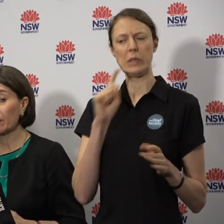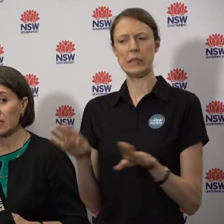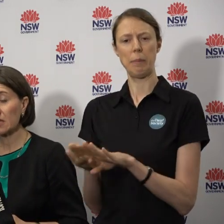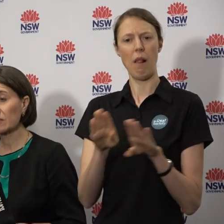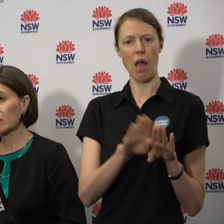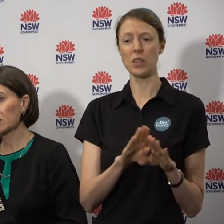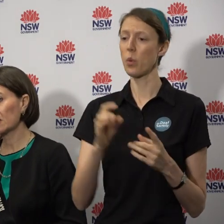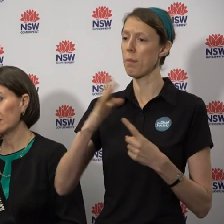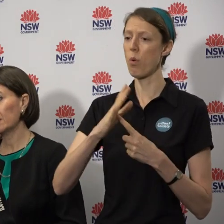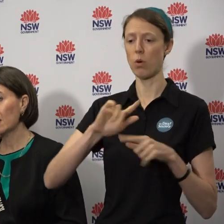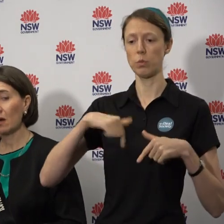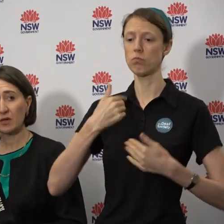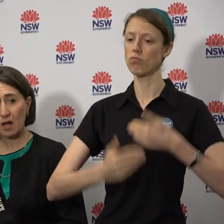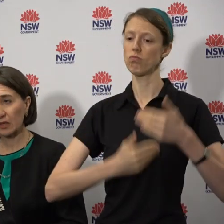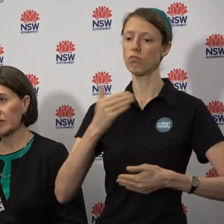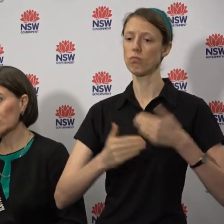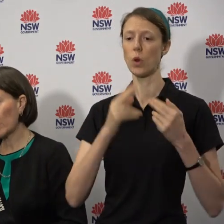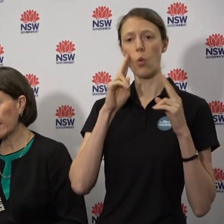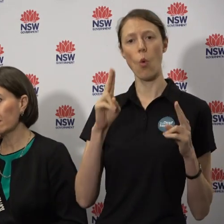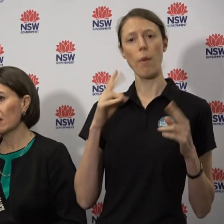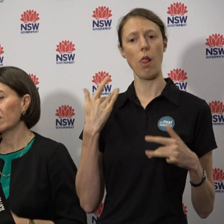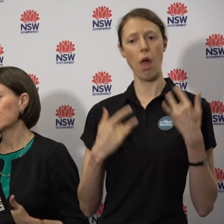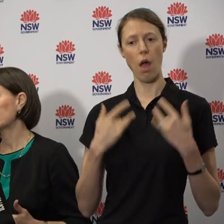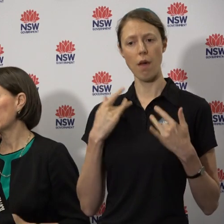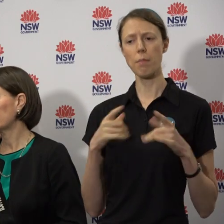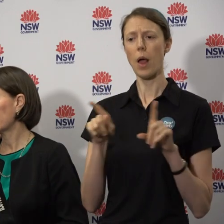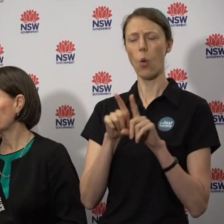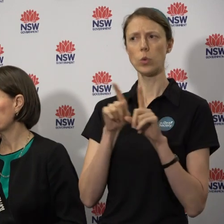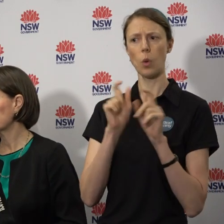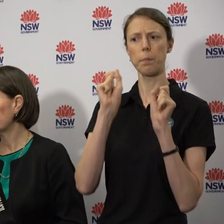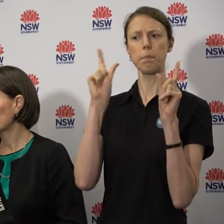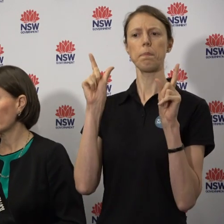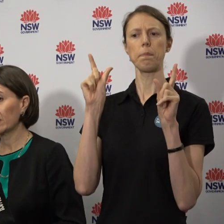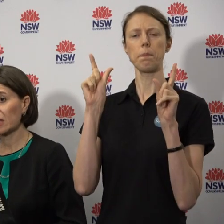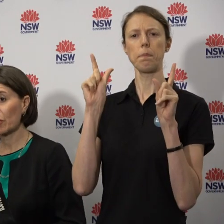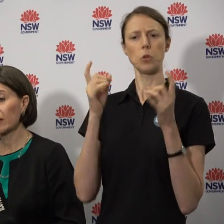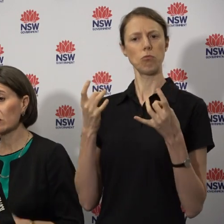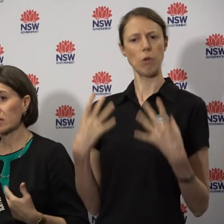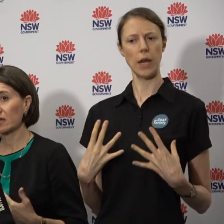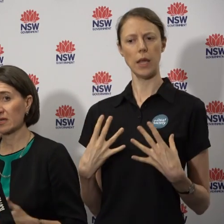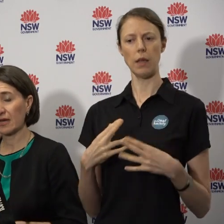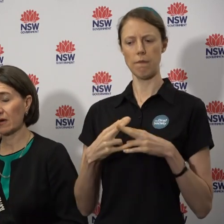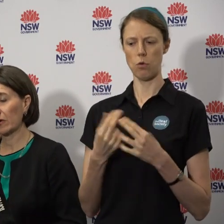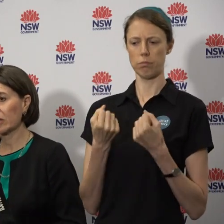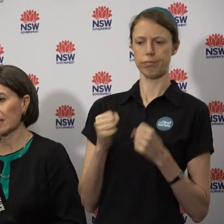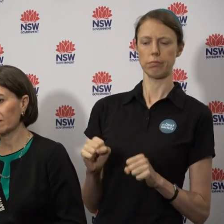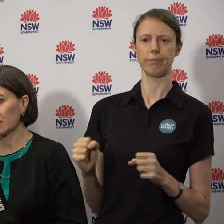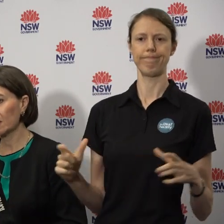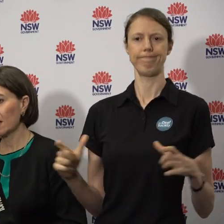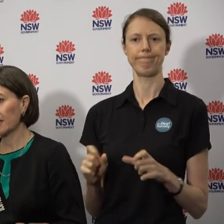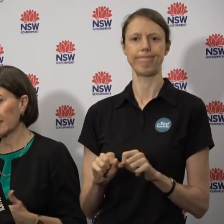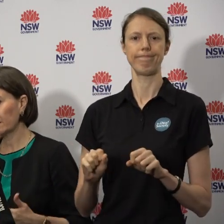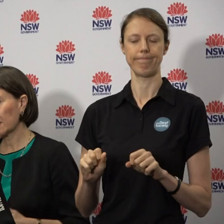about our business, but also to be on high alert and aware of the steps we have to take personally to prevent the spread and also to take care of our own